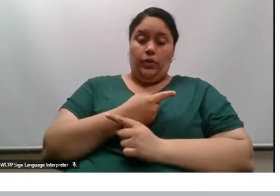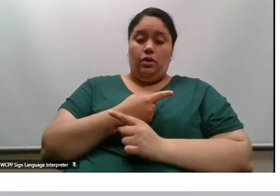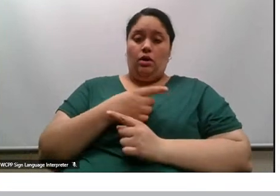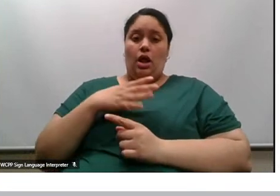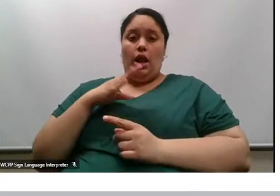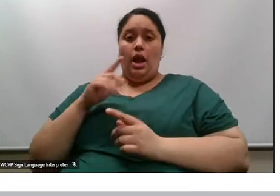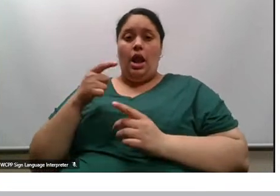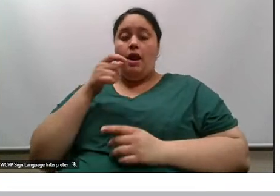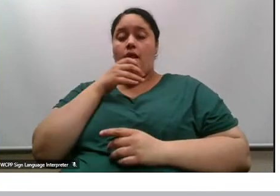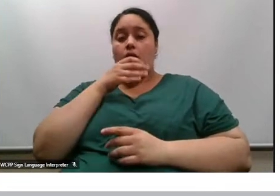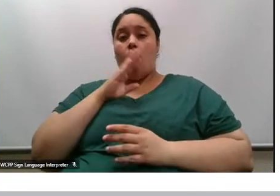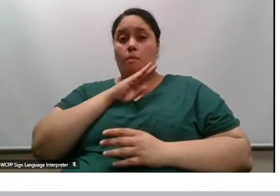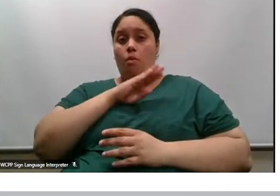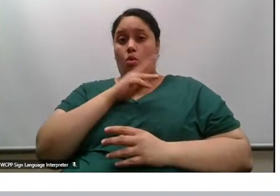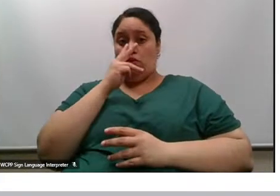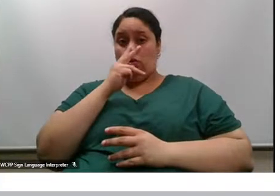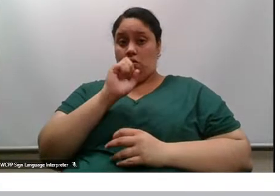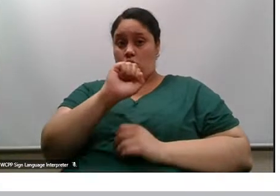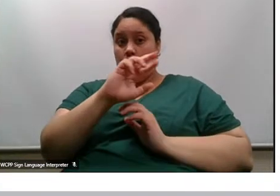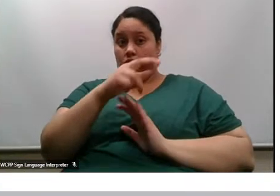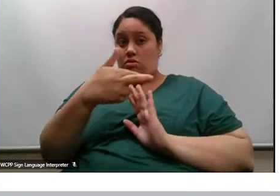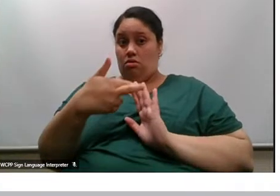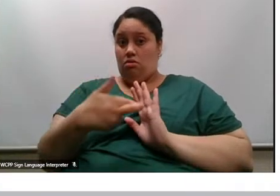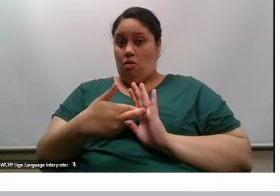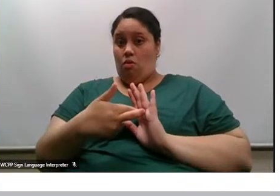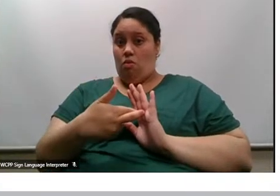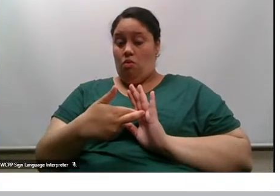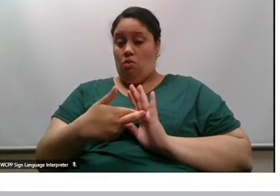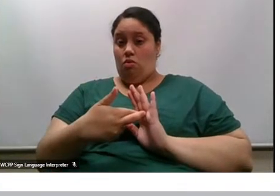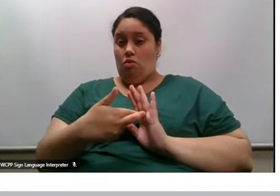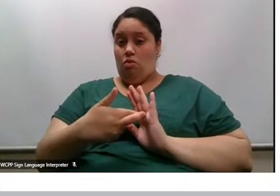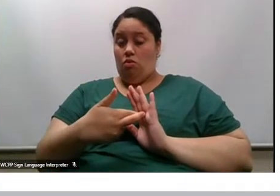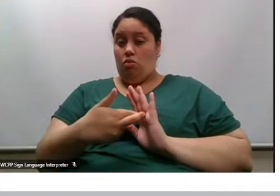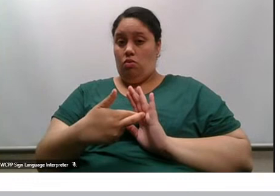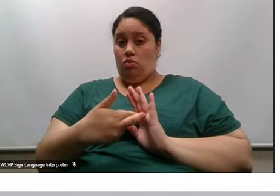see its role as being one that would